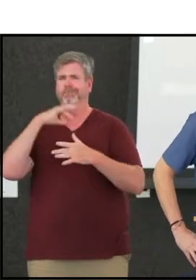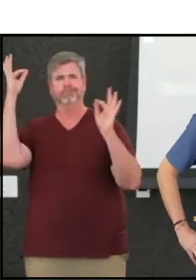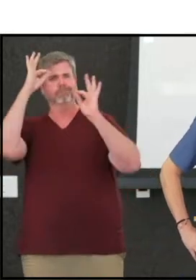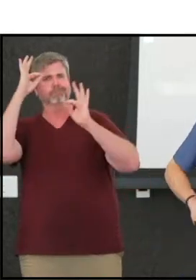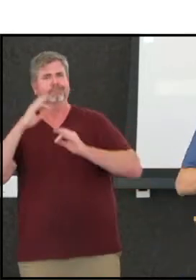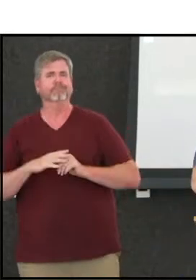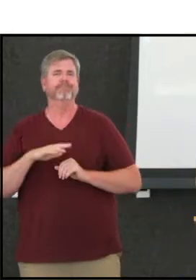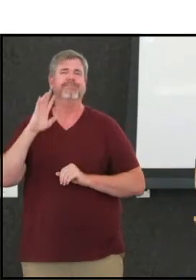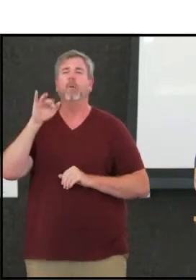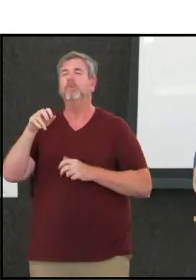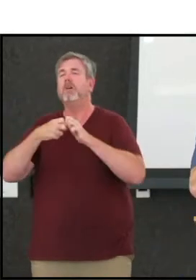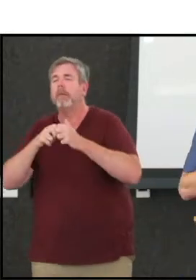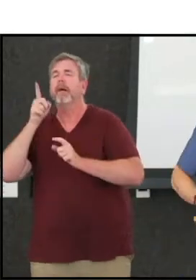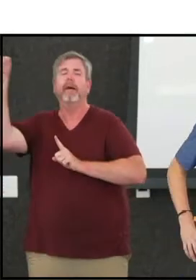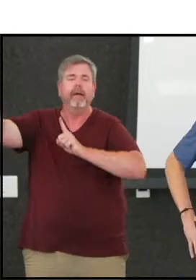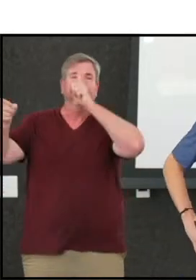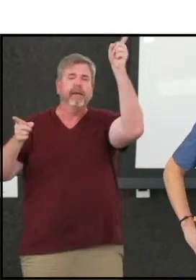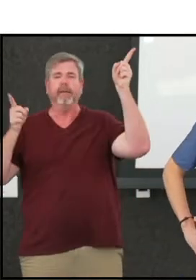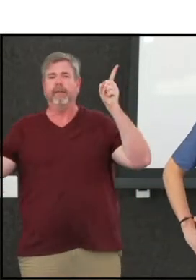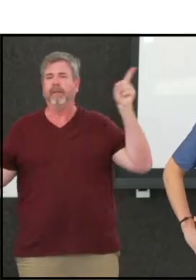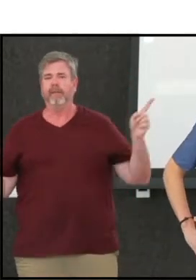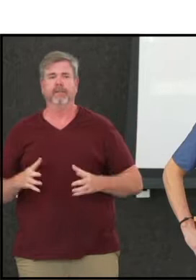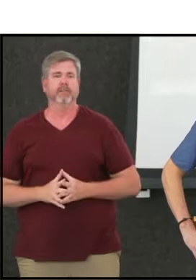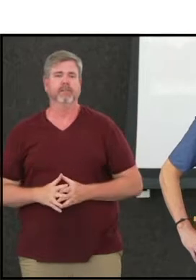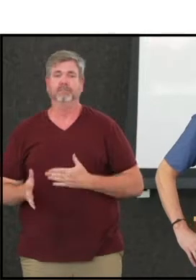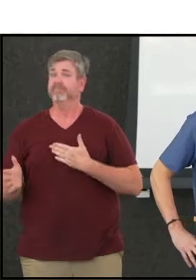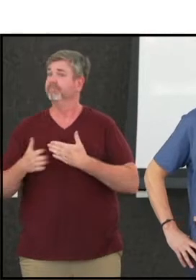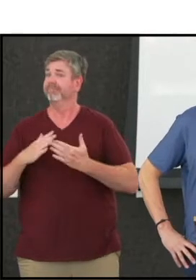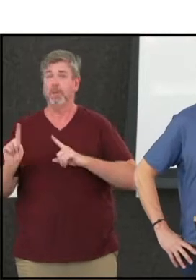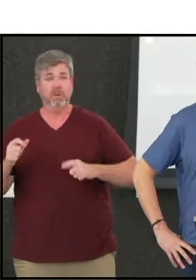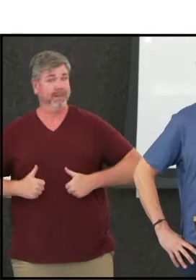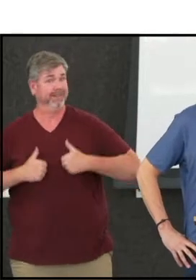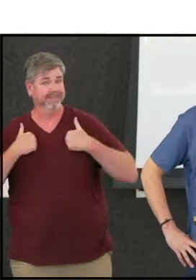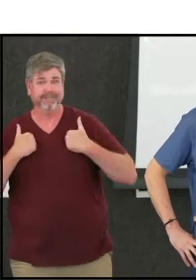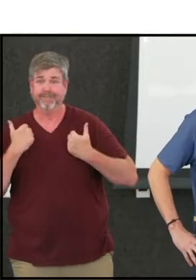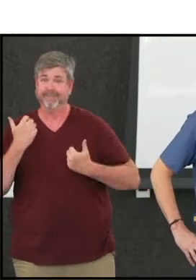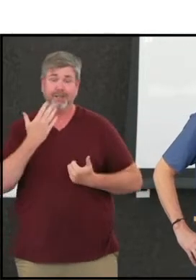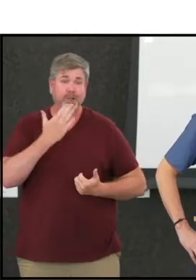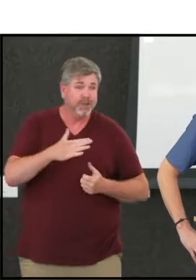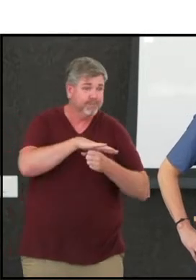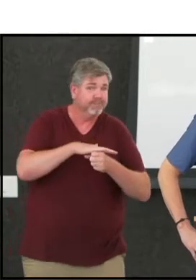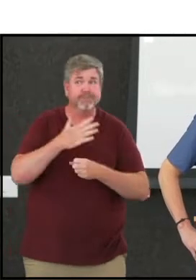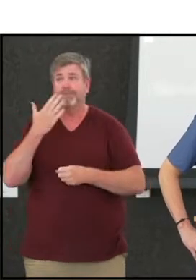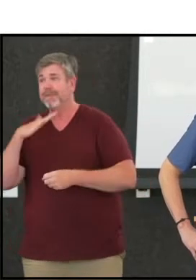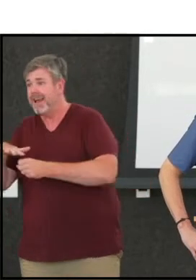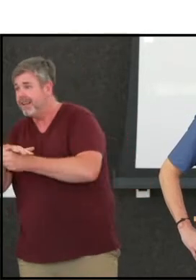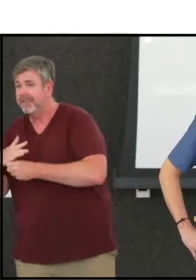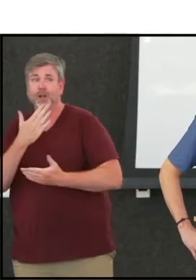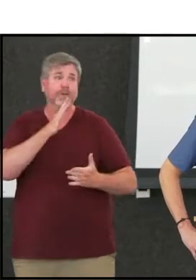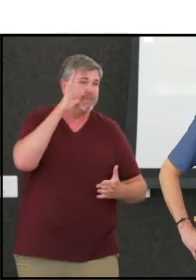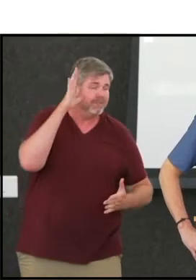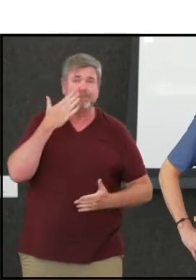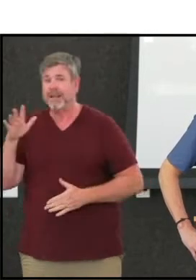I can tell you it doesn't discriminate. Doesn't matter how great a parent you were. It finds its way into every community,